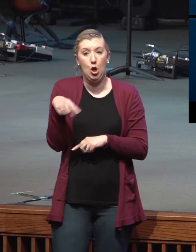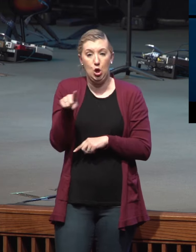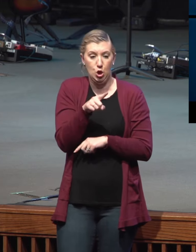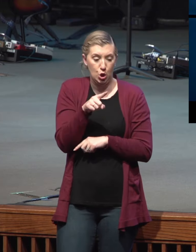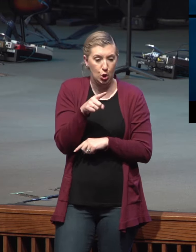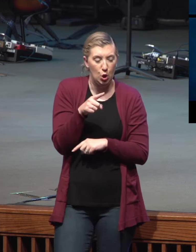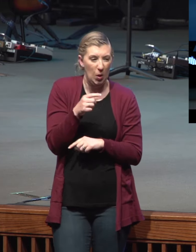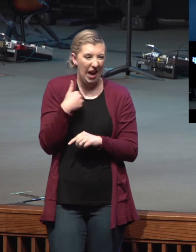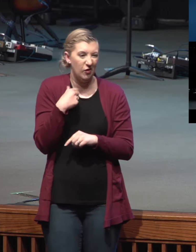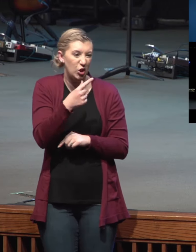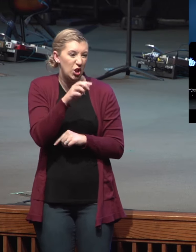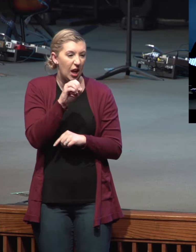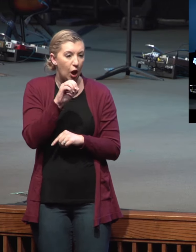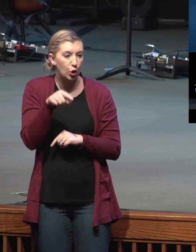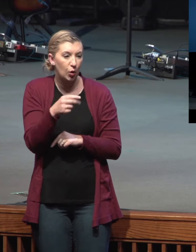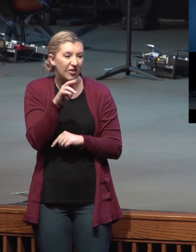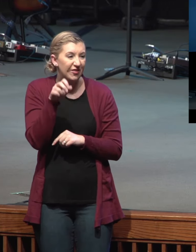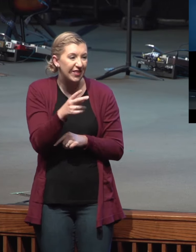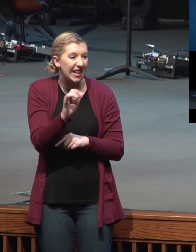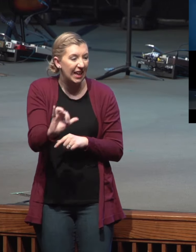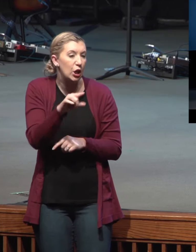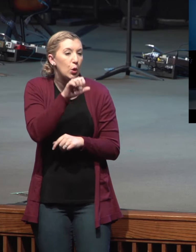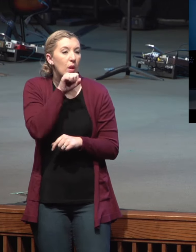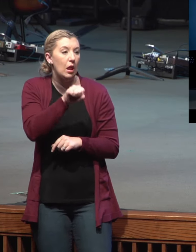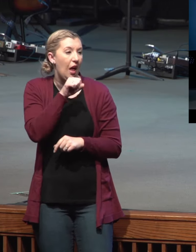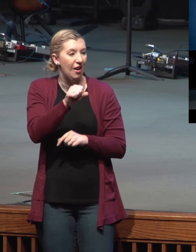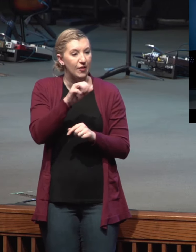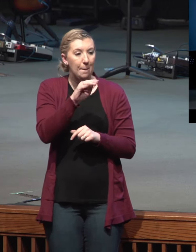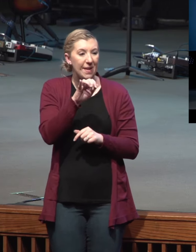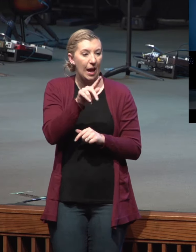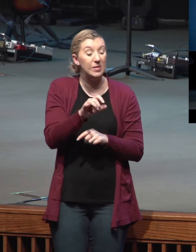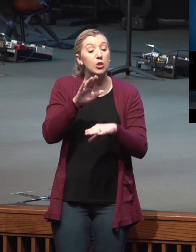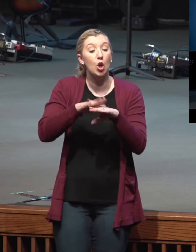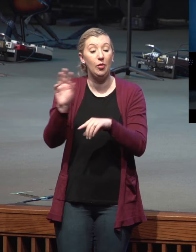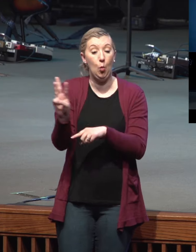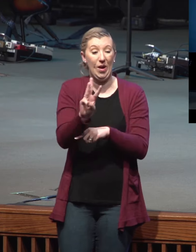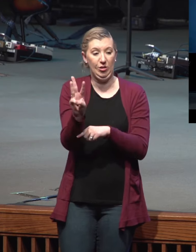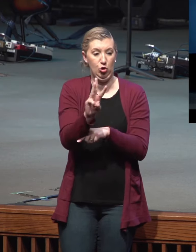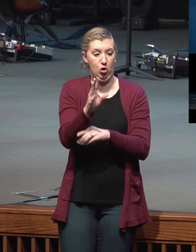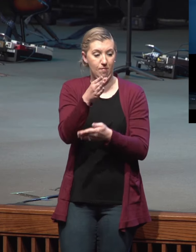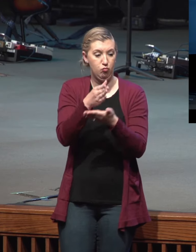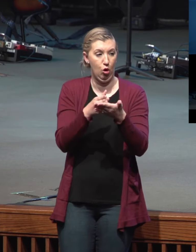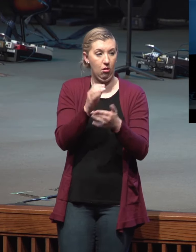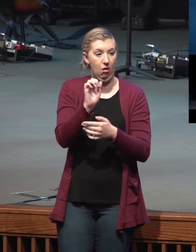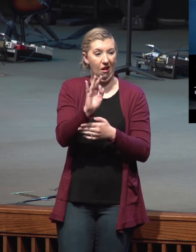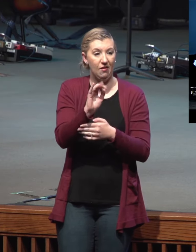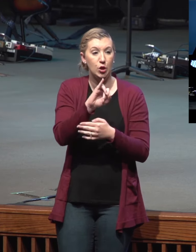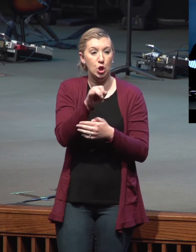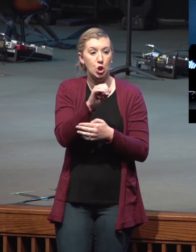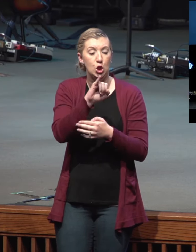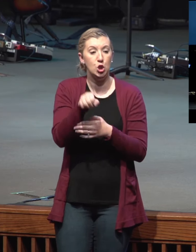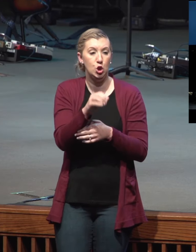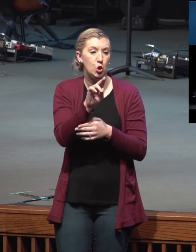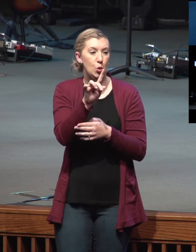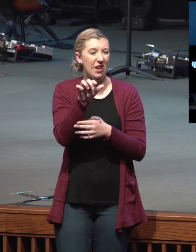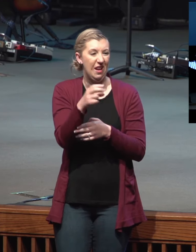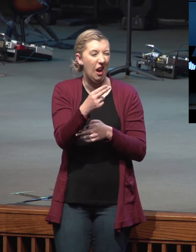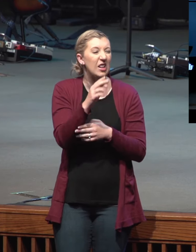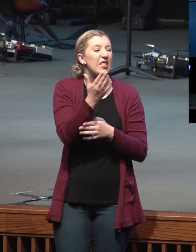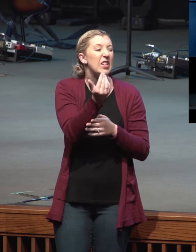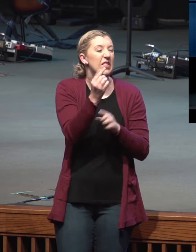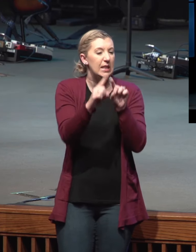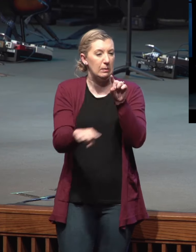for geography, you like coloring the maps, this is on the western edge of Judah. It's about